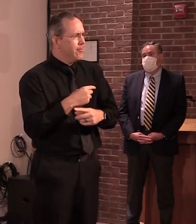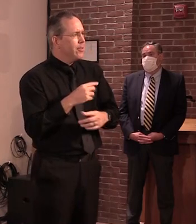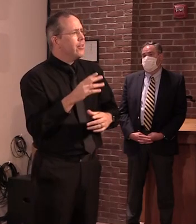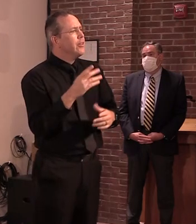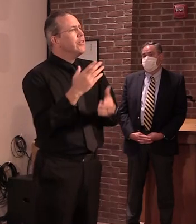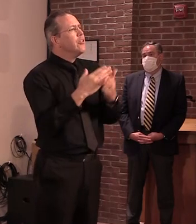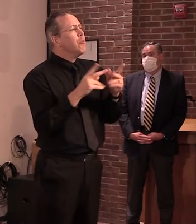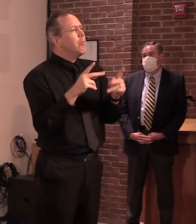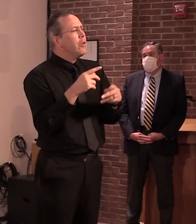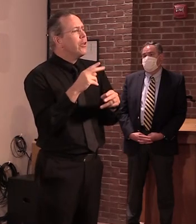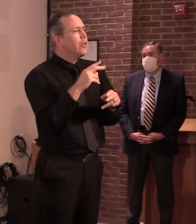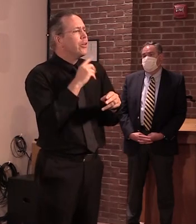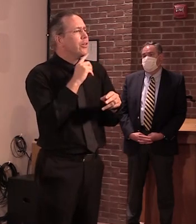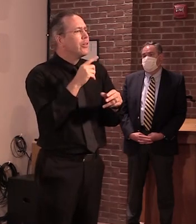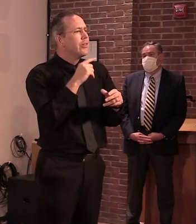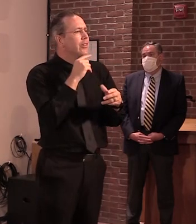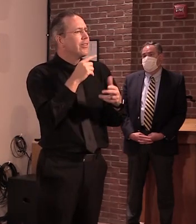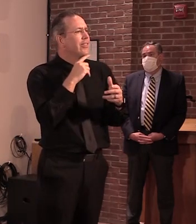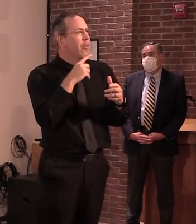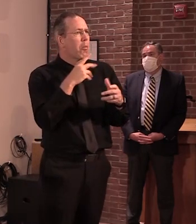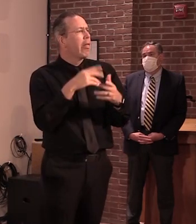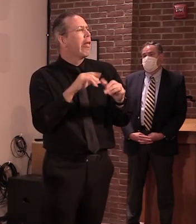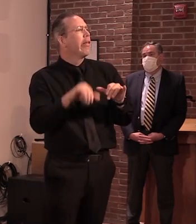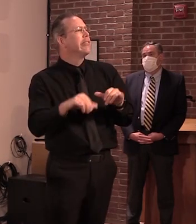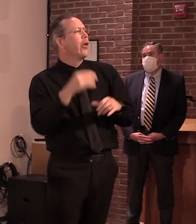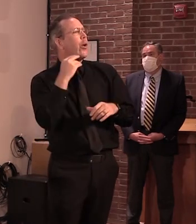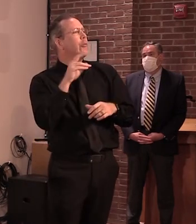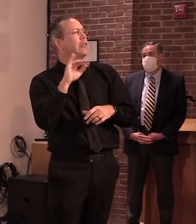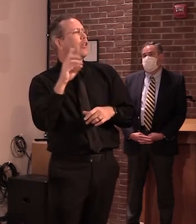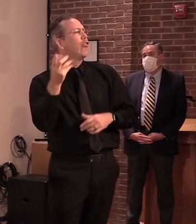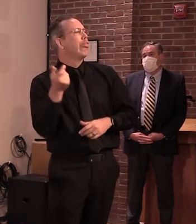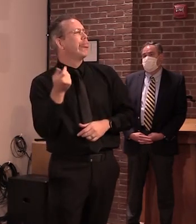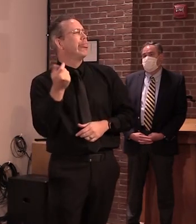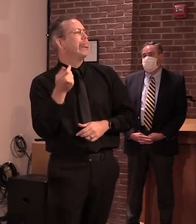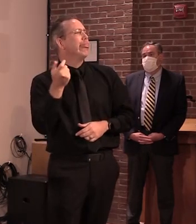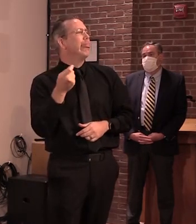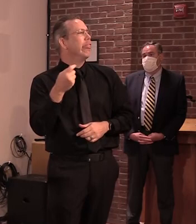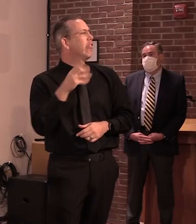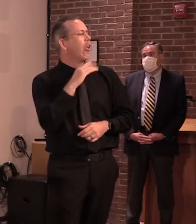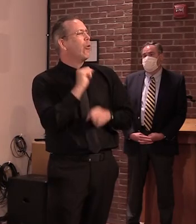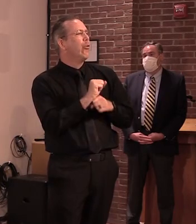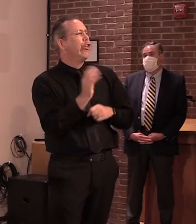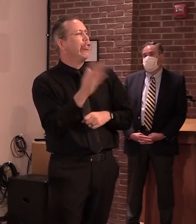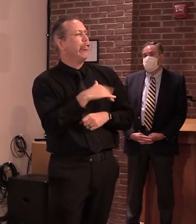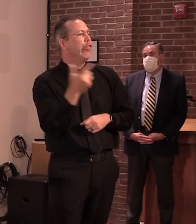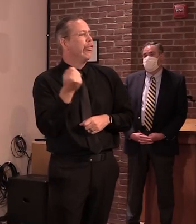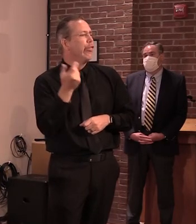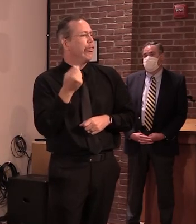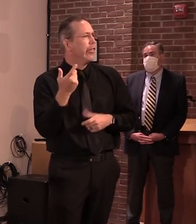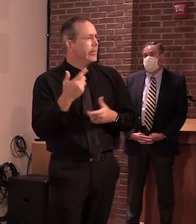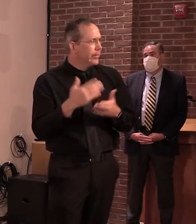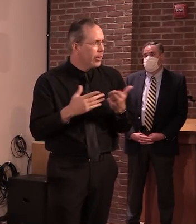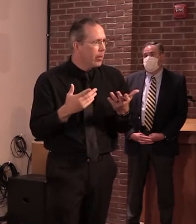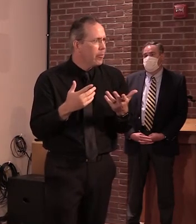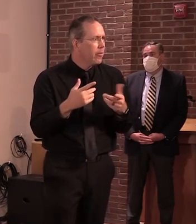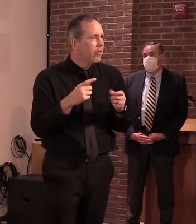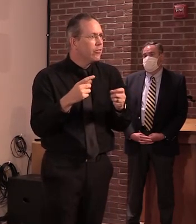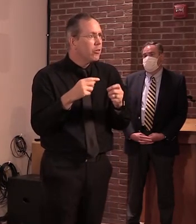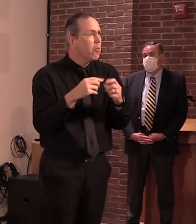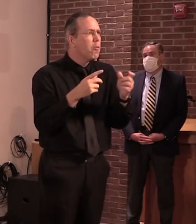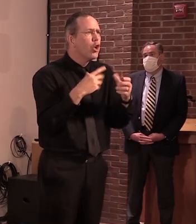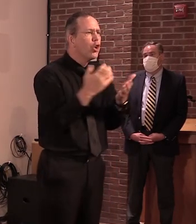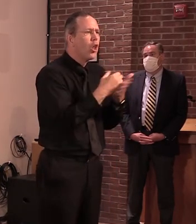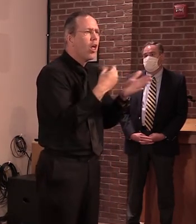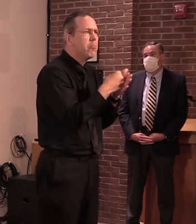that. I mean, because you just do the math and figure it out. And there are some who are making more money